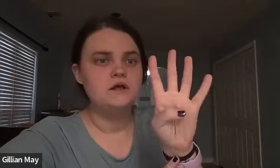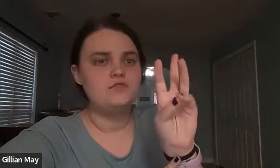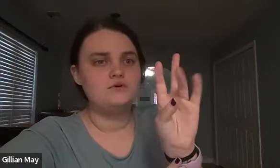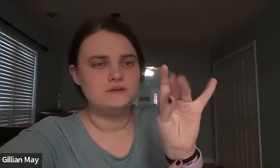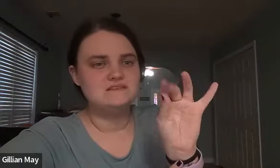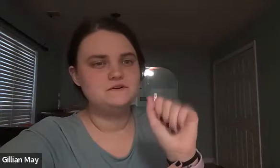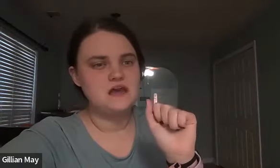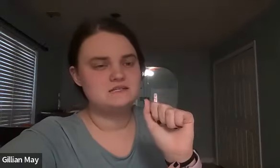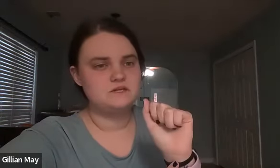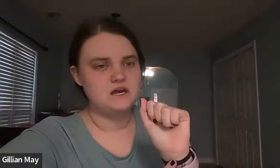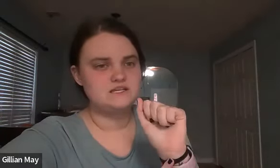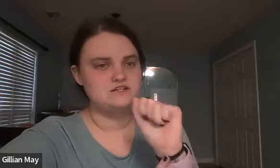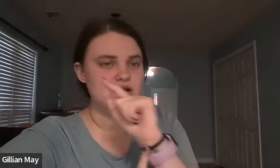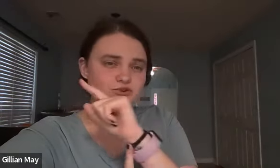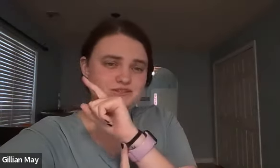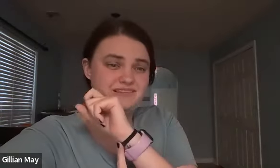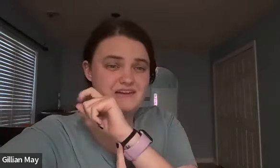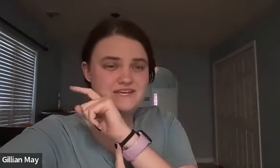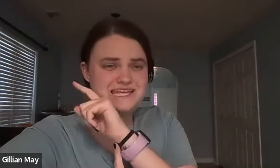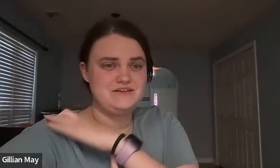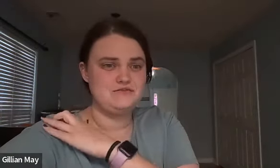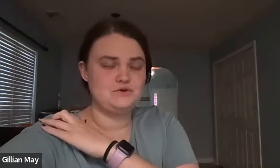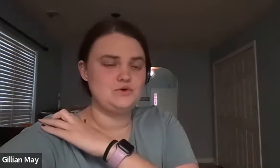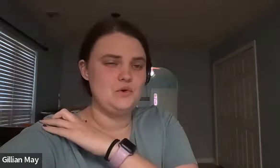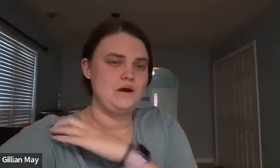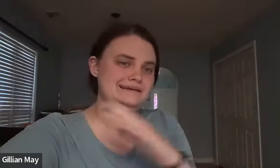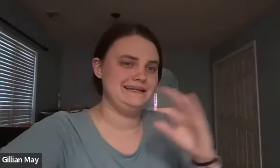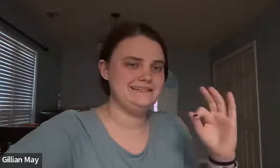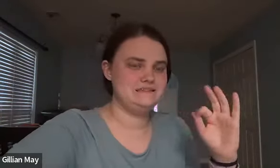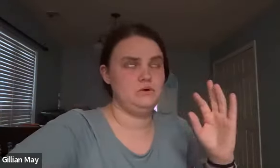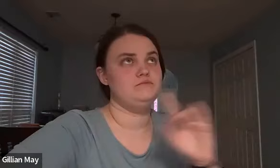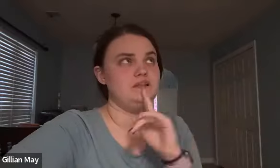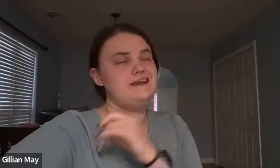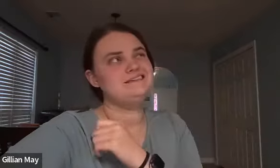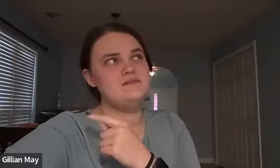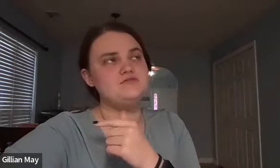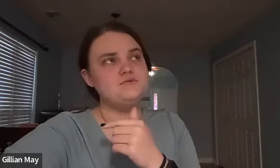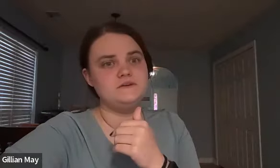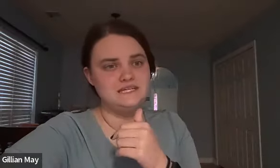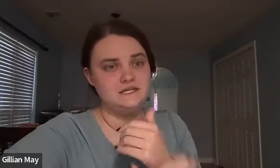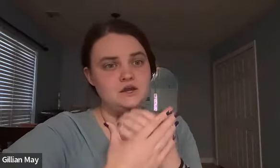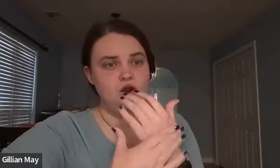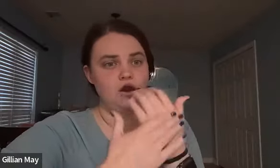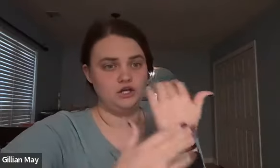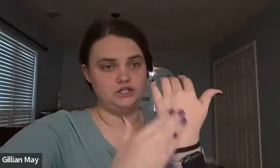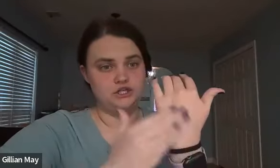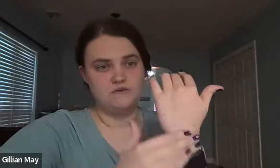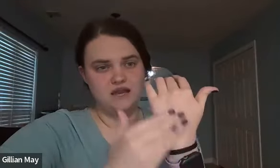The reason for that is because your numbers 11 through 9, well, really, I guess 11 through 15 are going to show the back